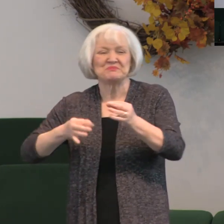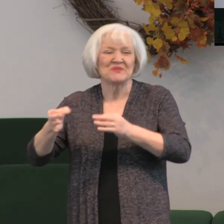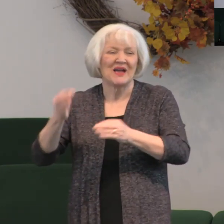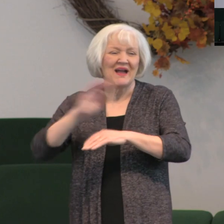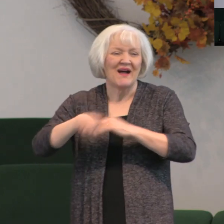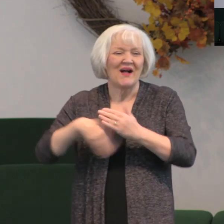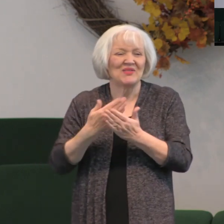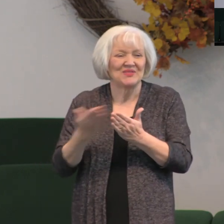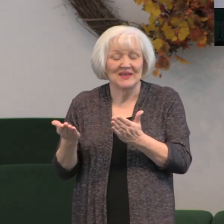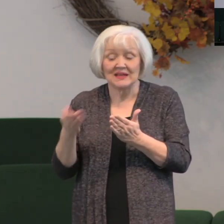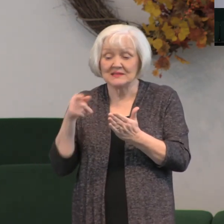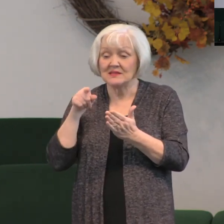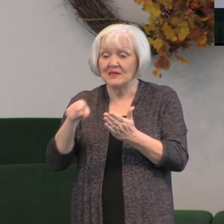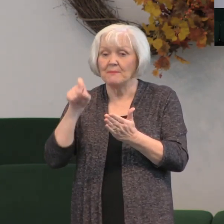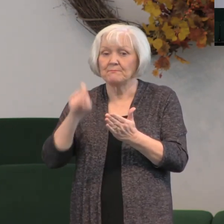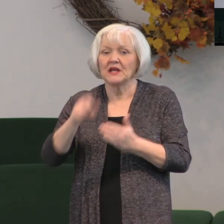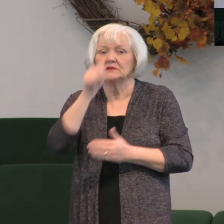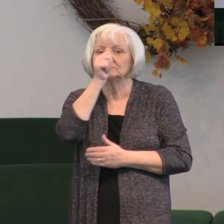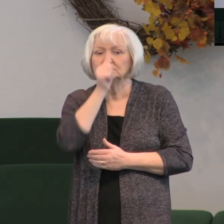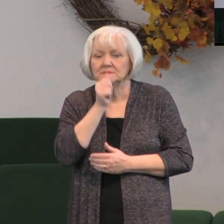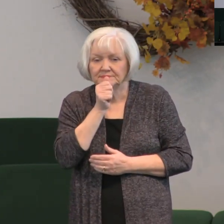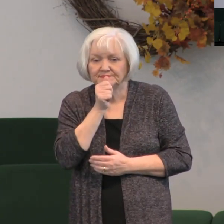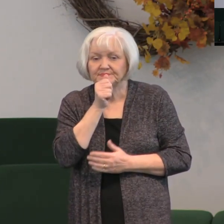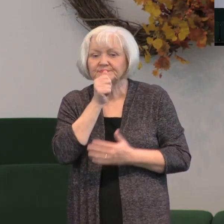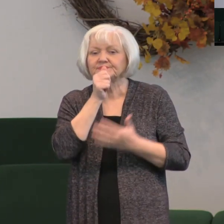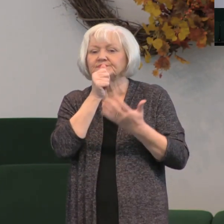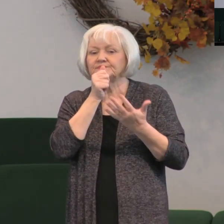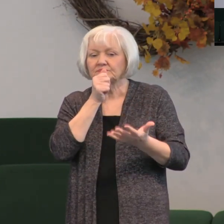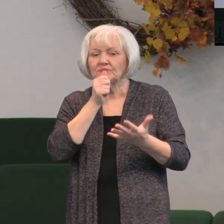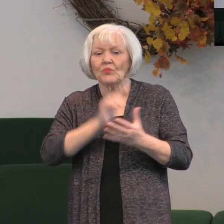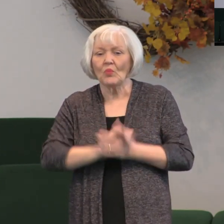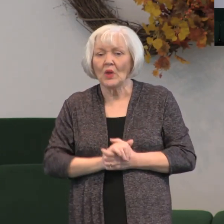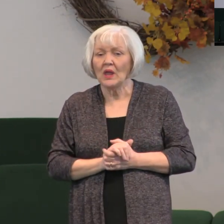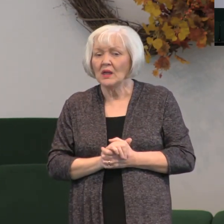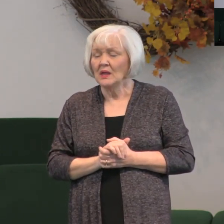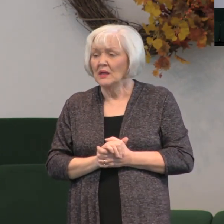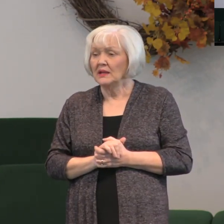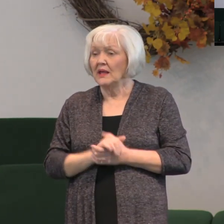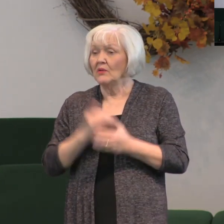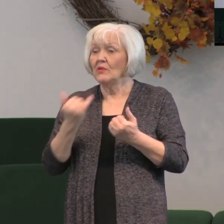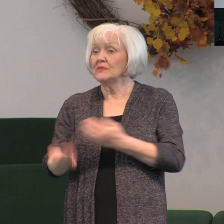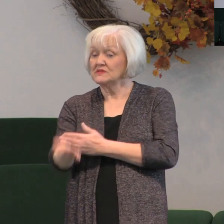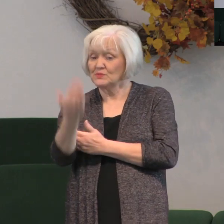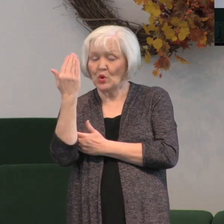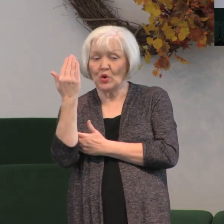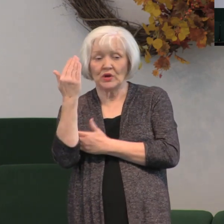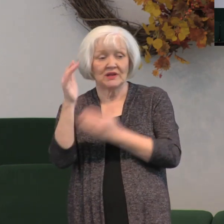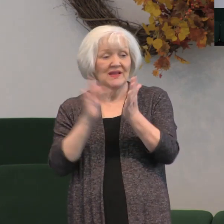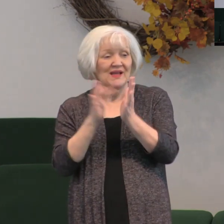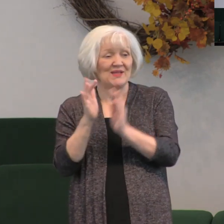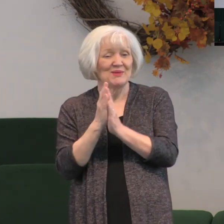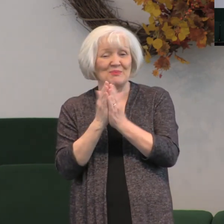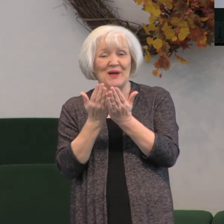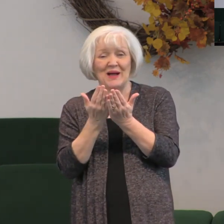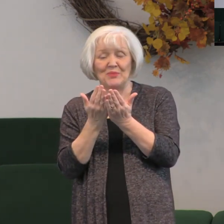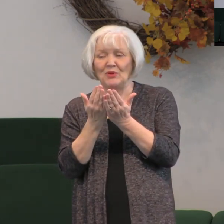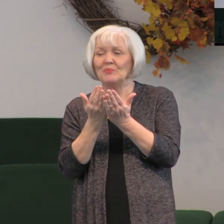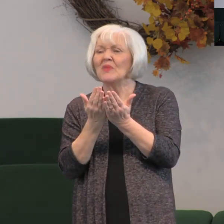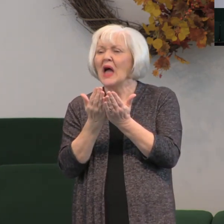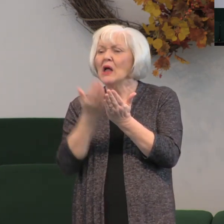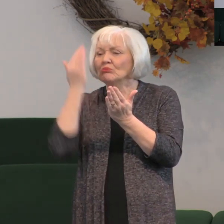that they were dealing with. And so, as we get to the text this morning, I want you to know our words can have a